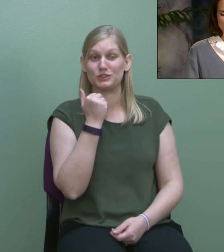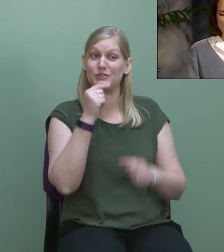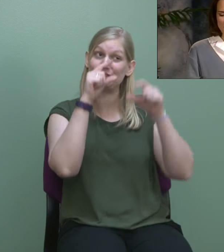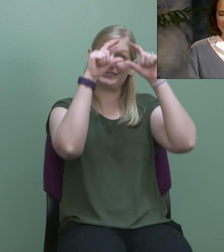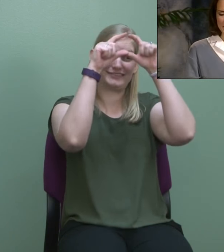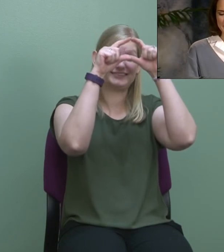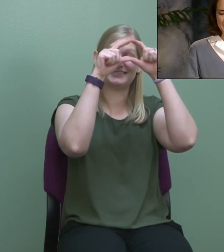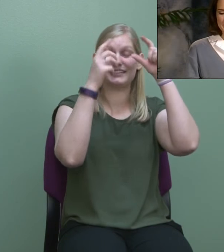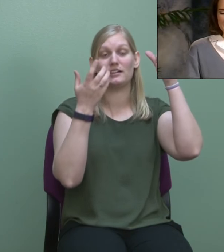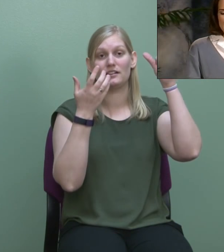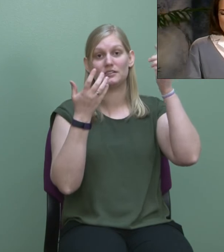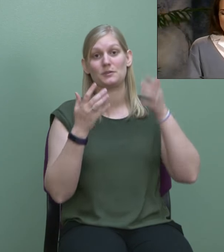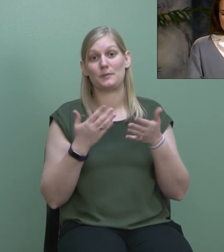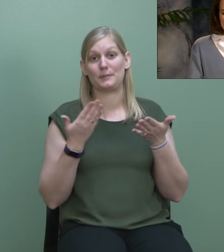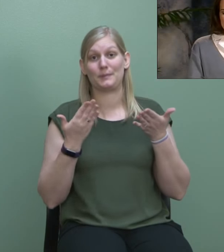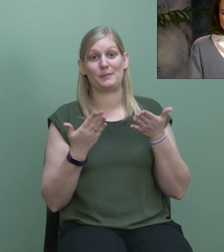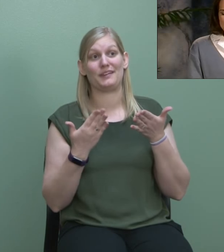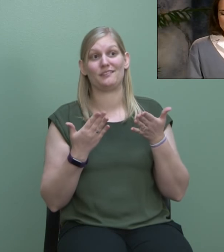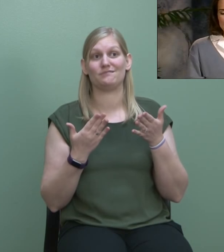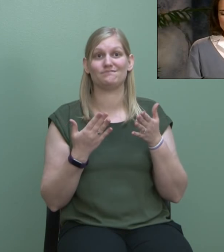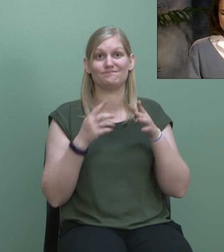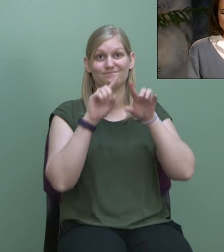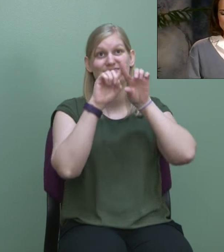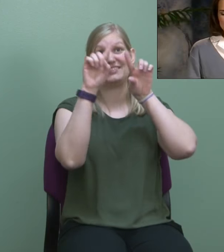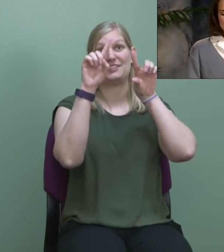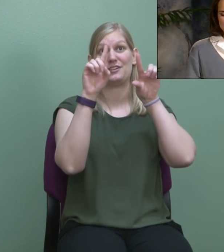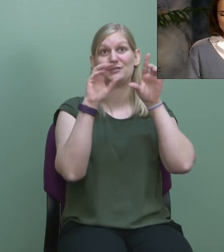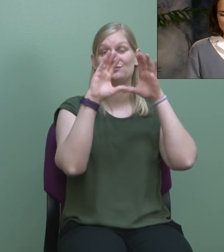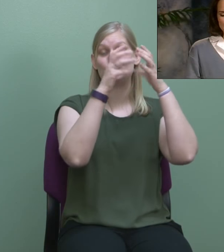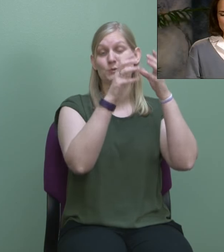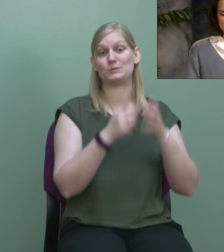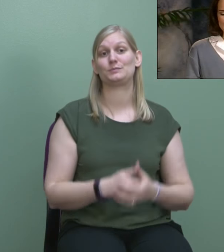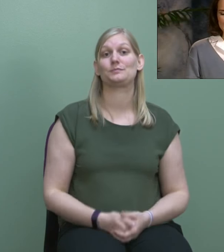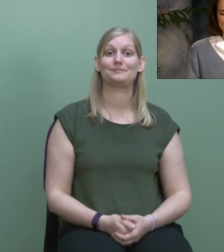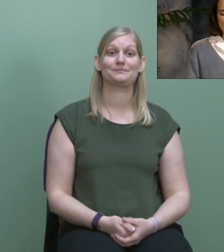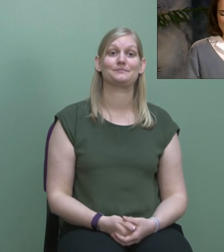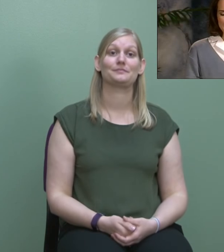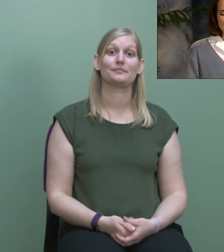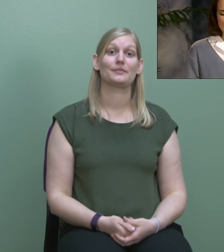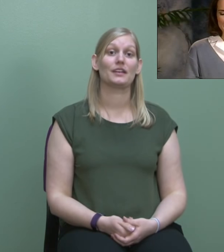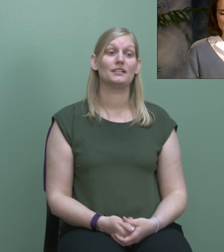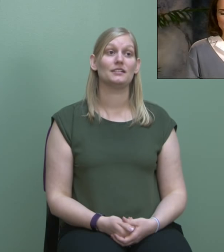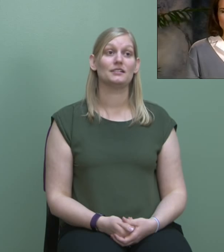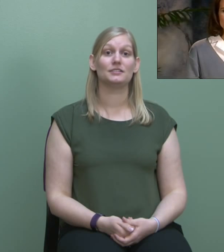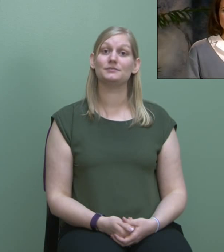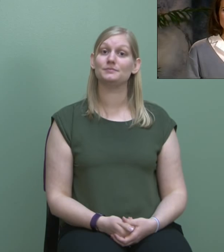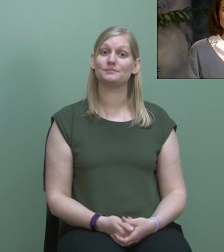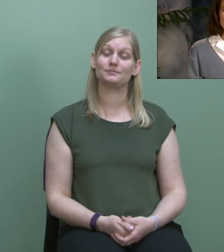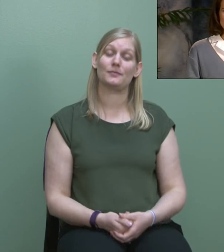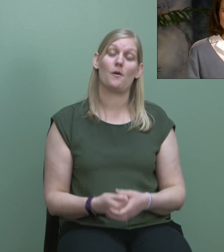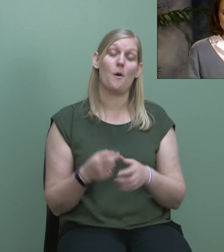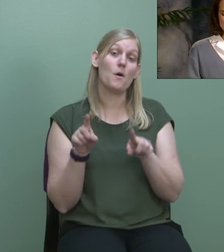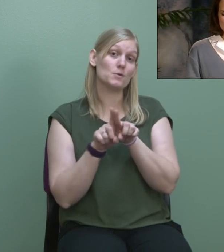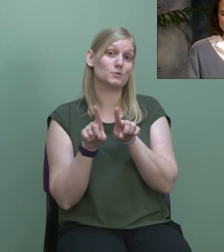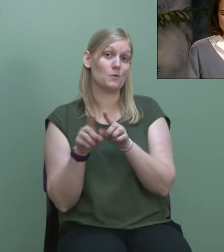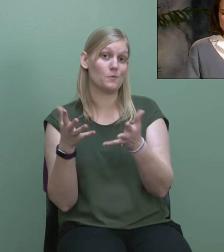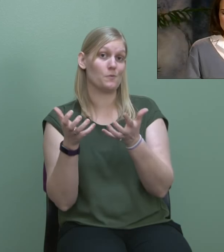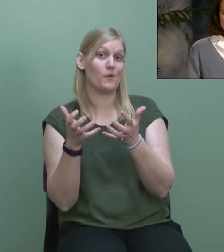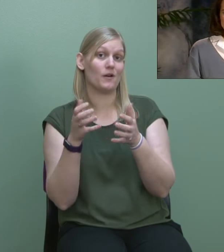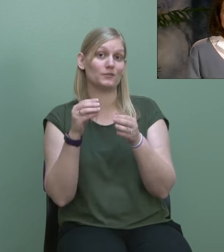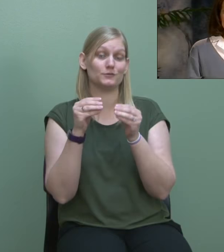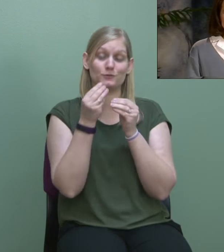are of good quality. And then we need to be choosing foods that are high in fiber and close to their natural